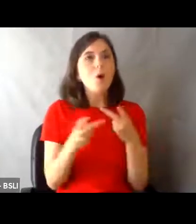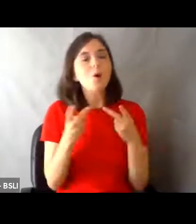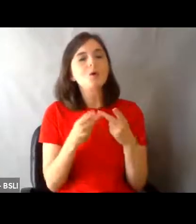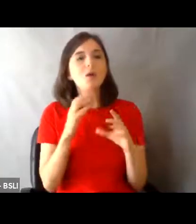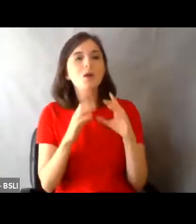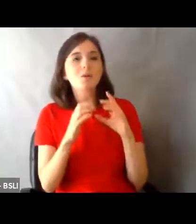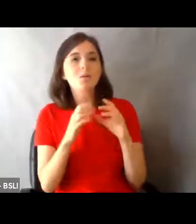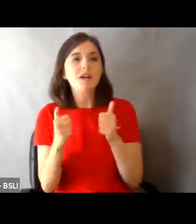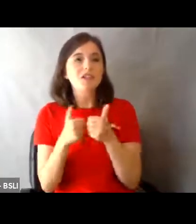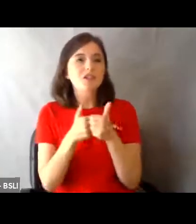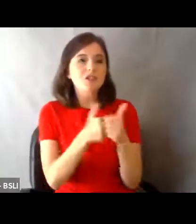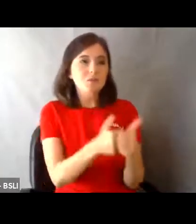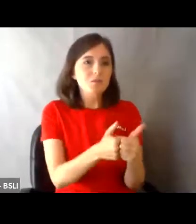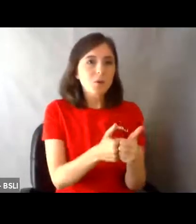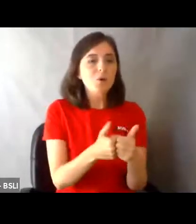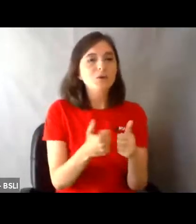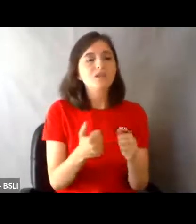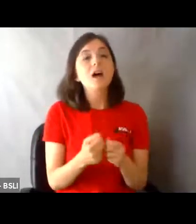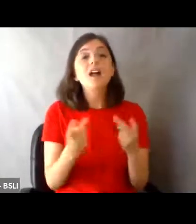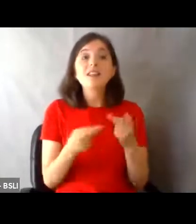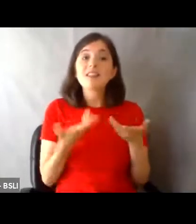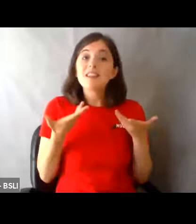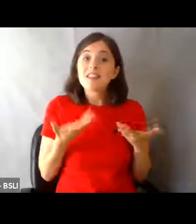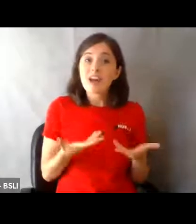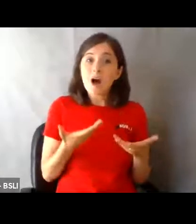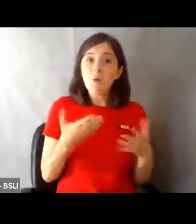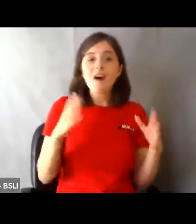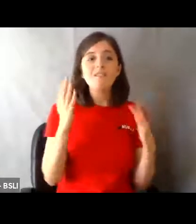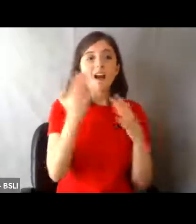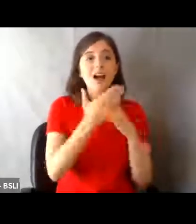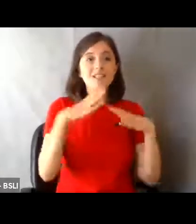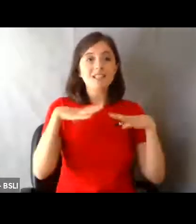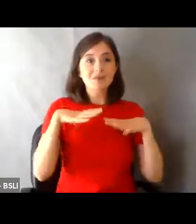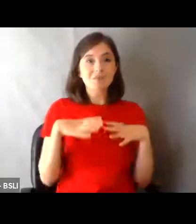support. And we're now going to have an access break